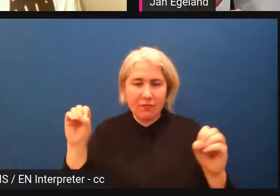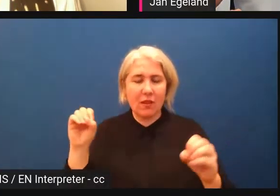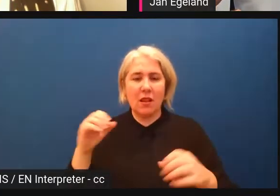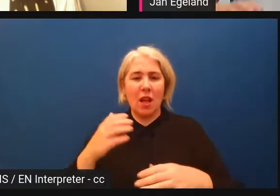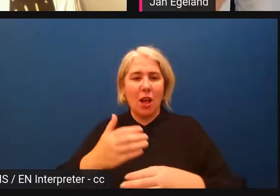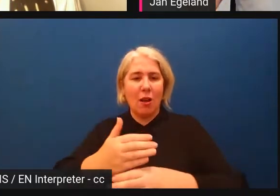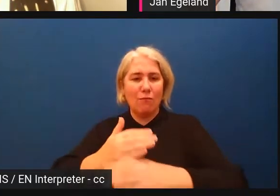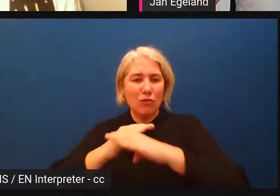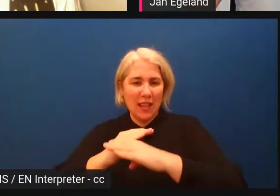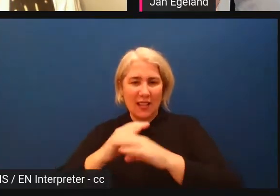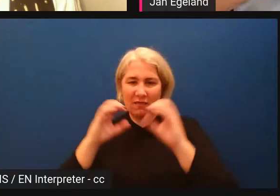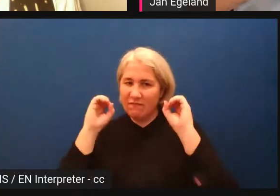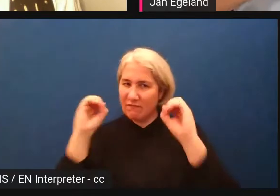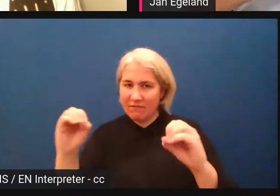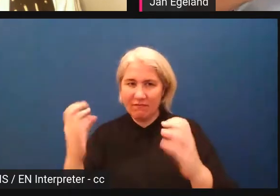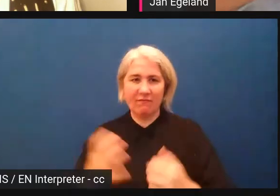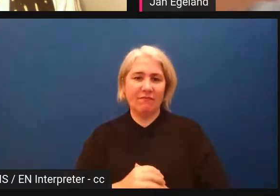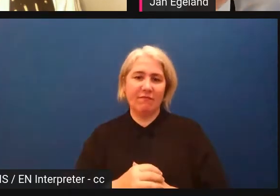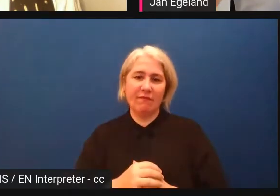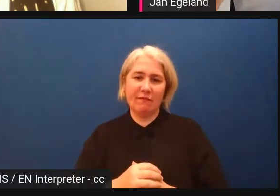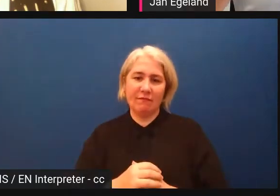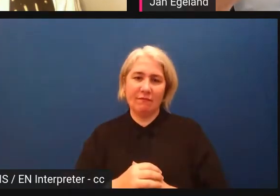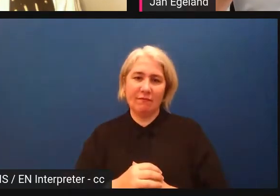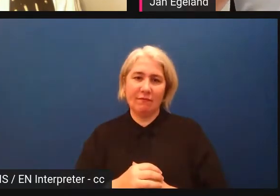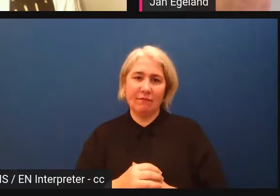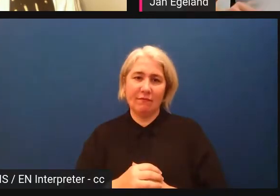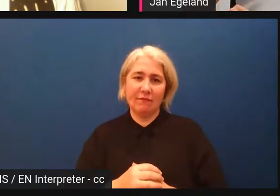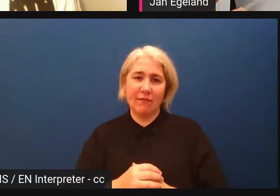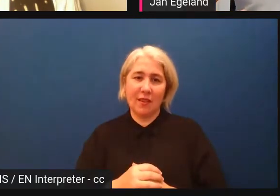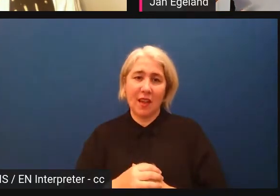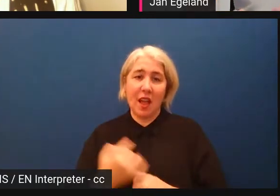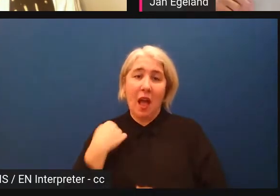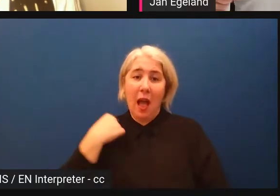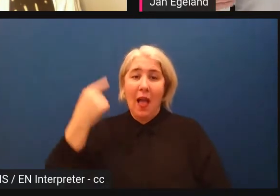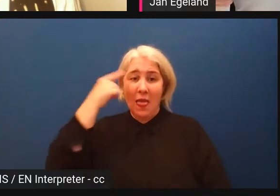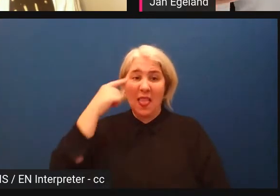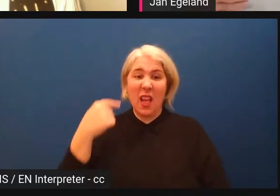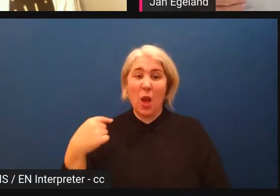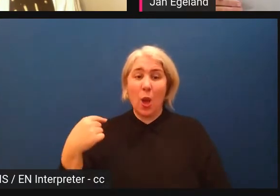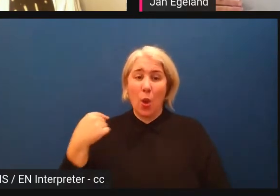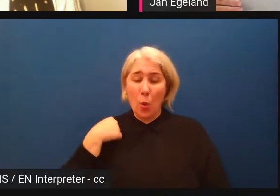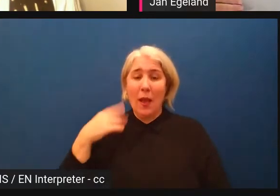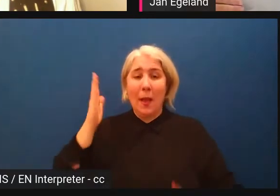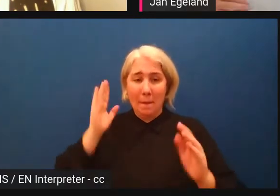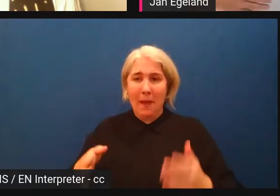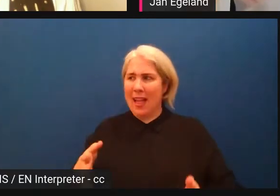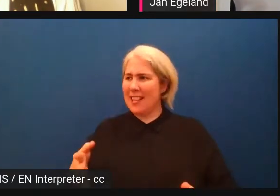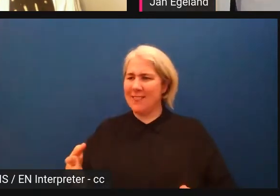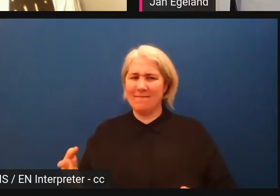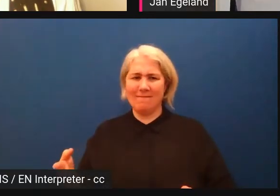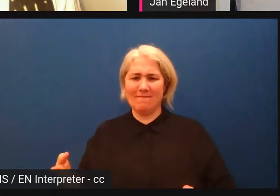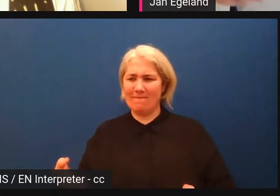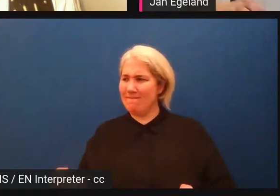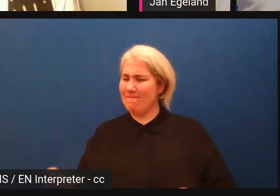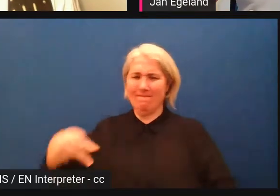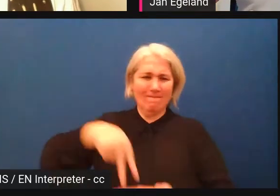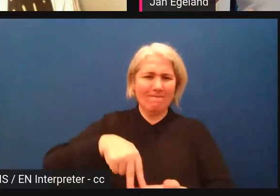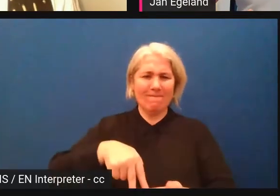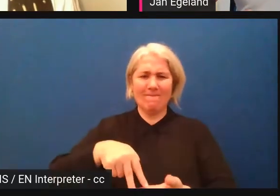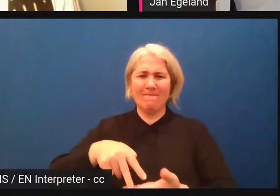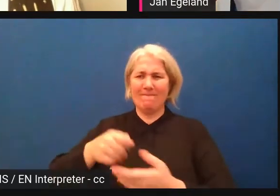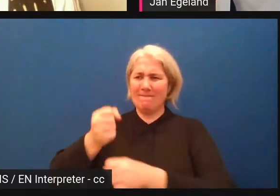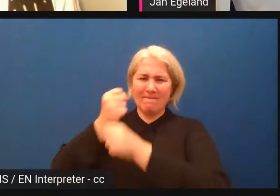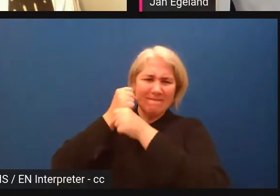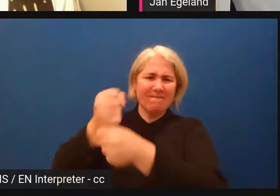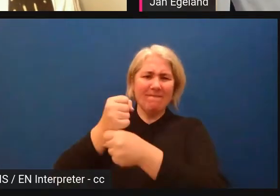We have been suspended, as Morgan is saying, 5 places because we stood up for principles by listening to people and telling the